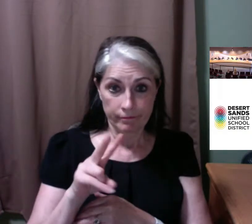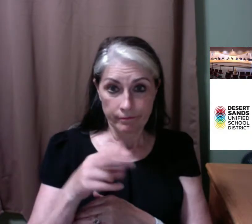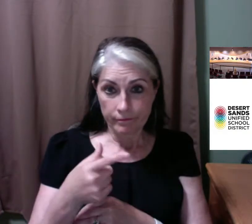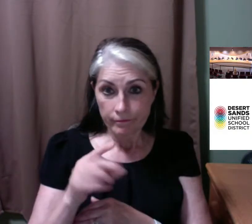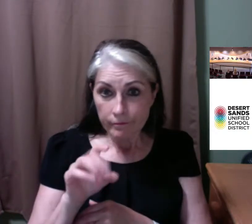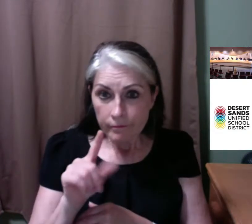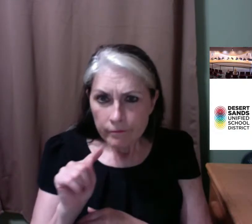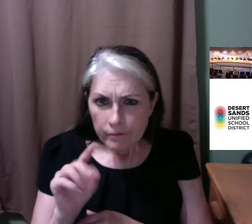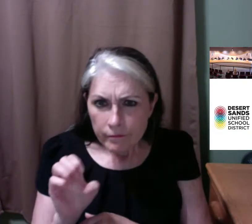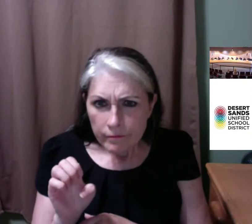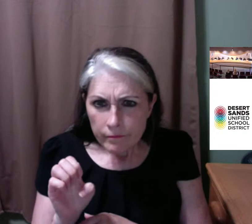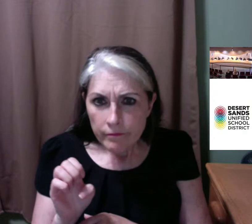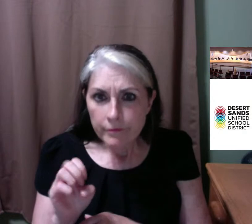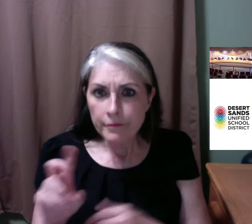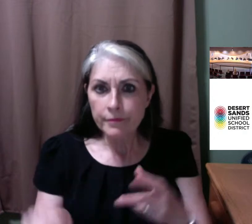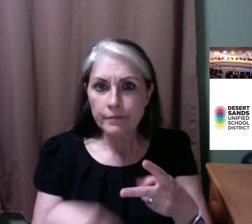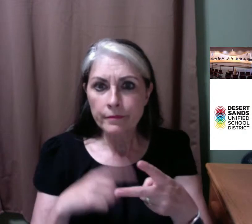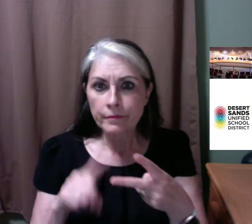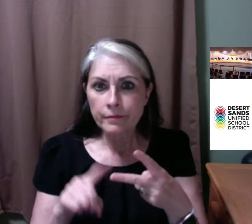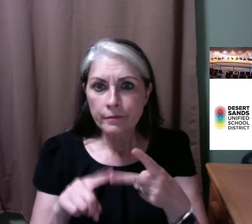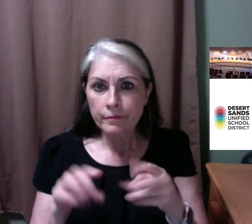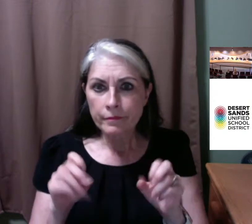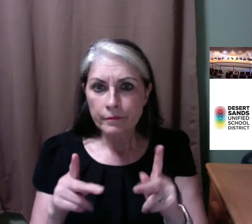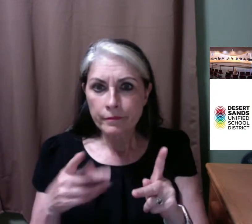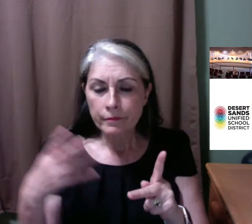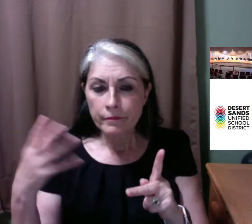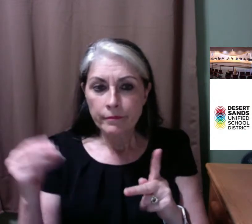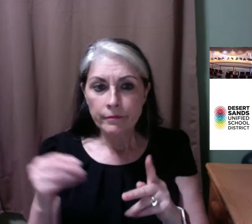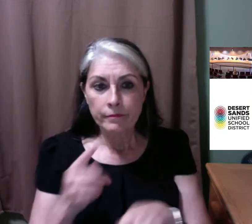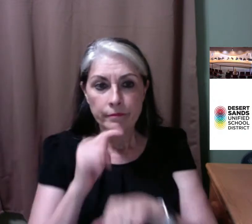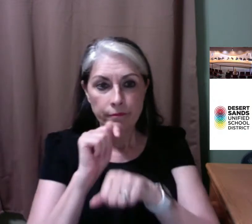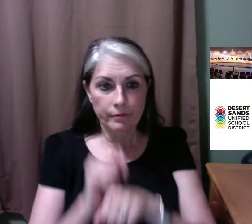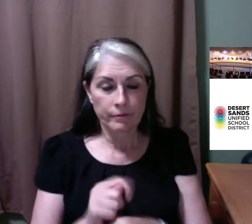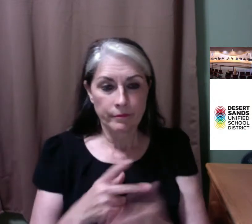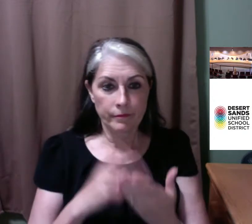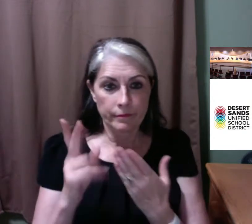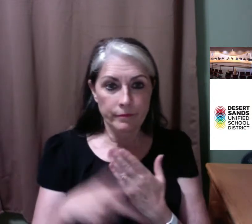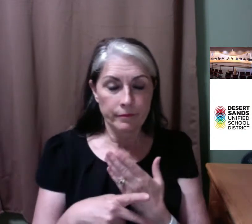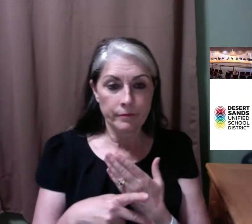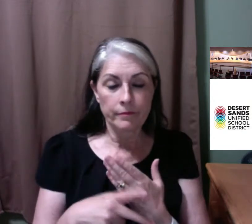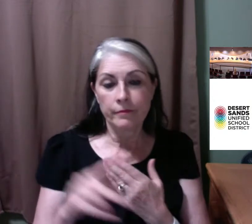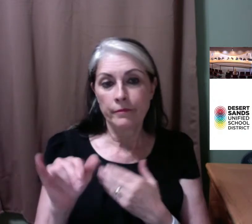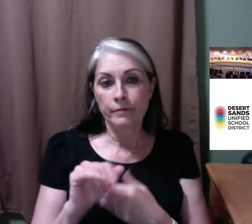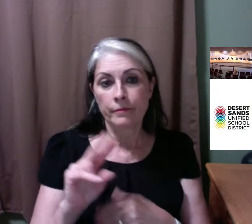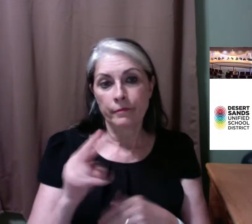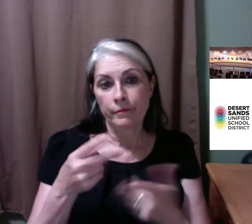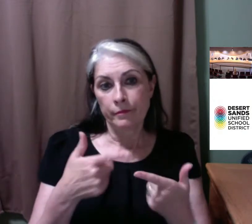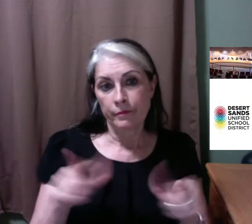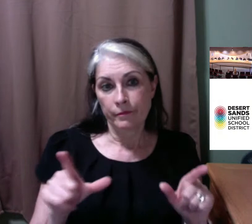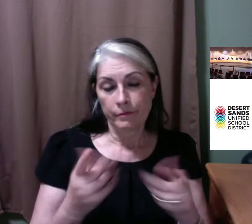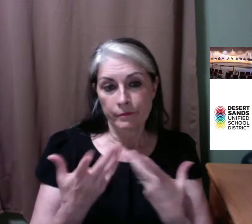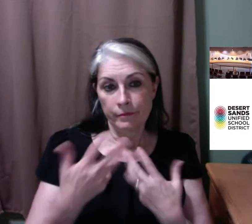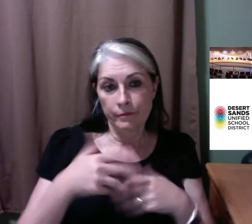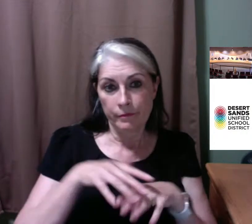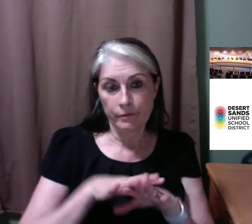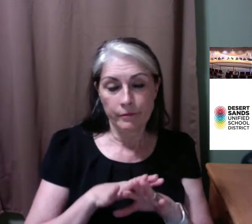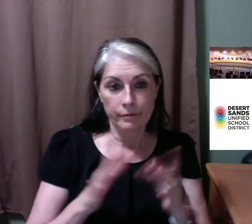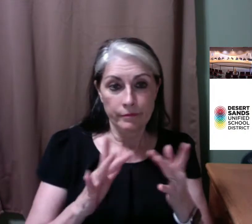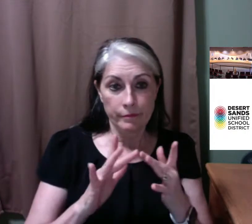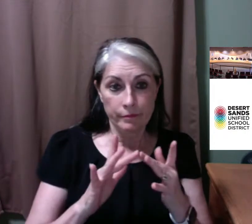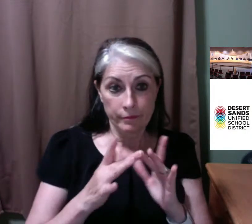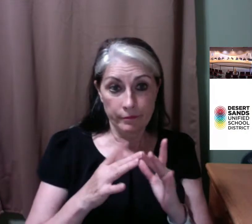GATE. Number two, opportunities outside the traditional program include programs such as dual language immersion and virtual